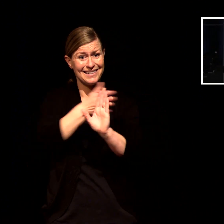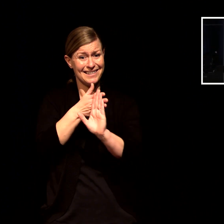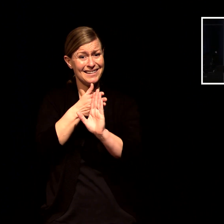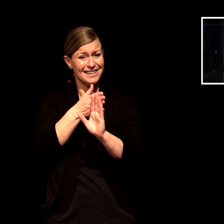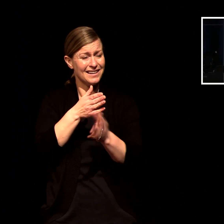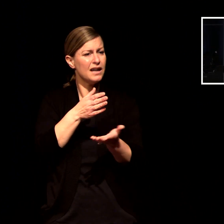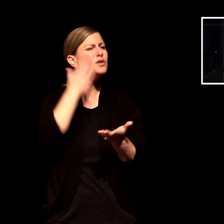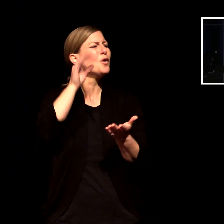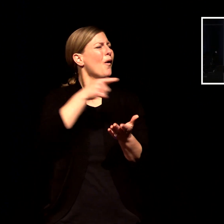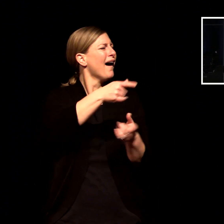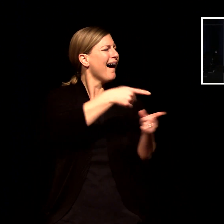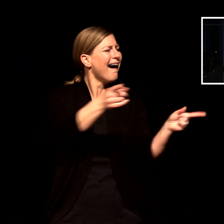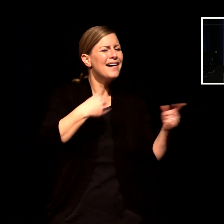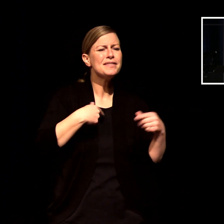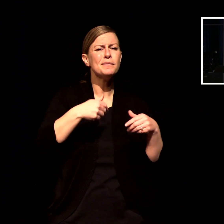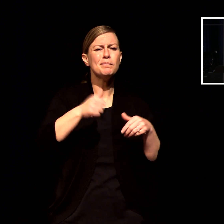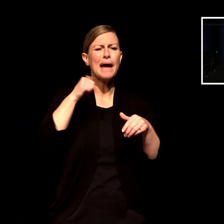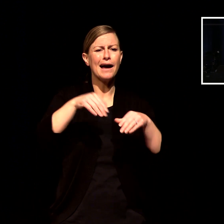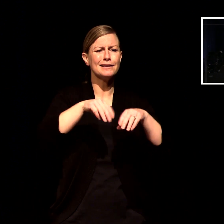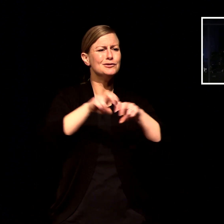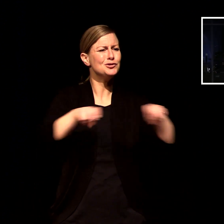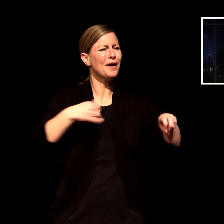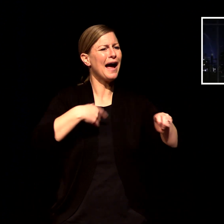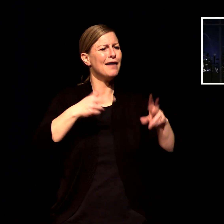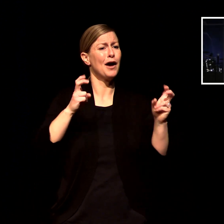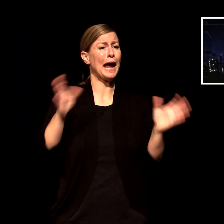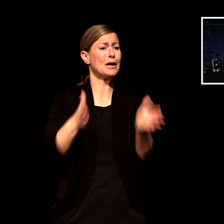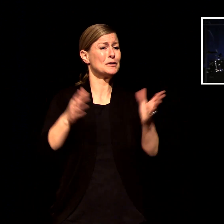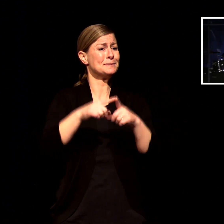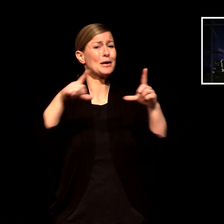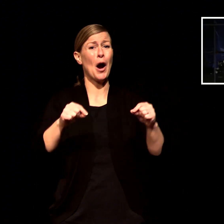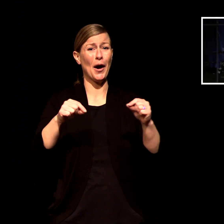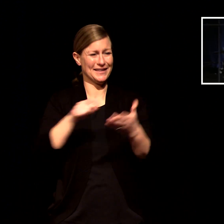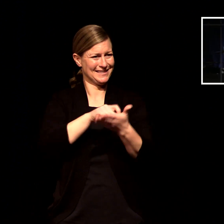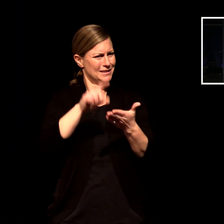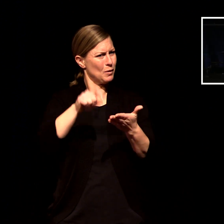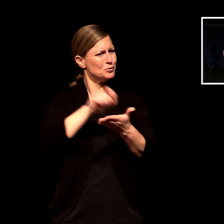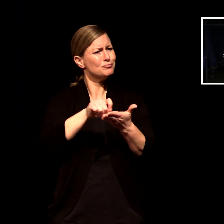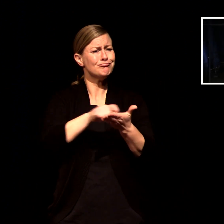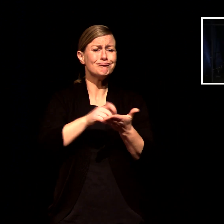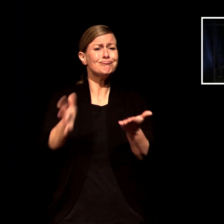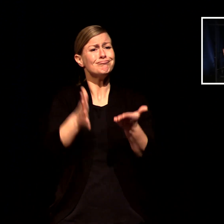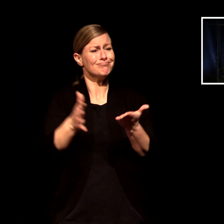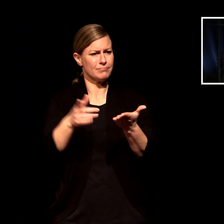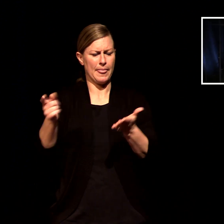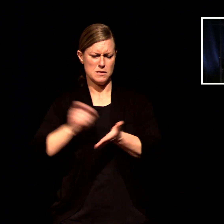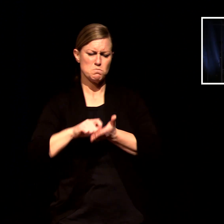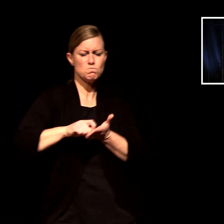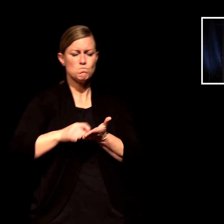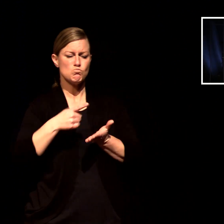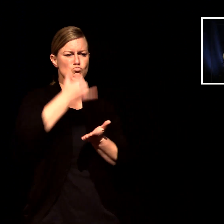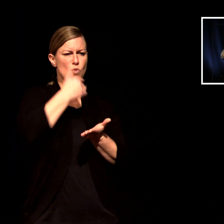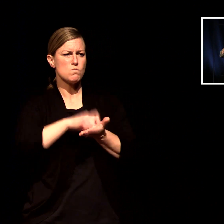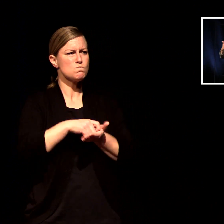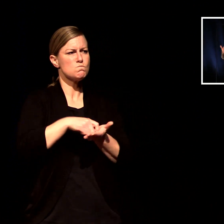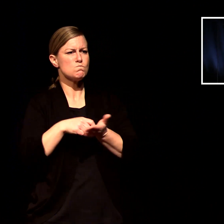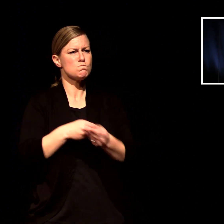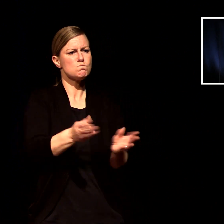transformational grace and the resurrected jesus is going to lead to people being confused